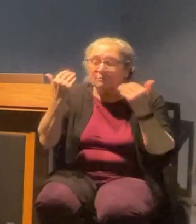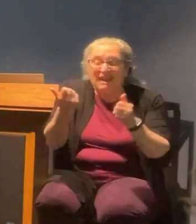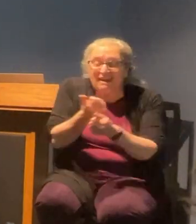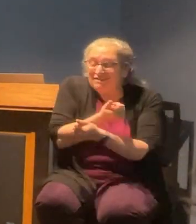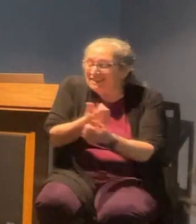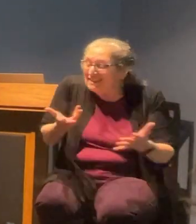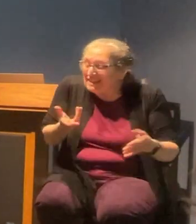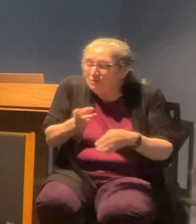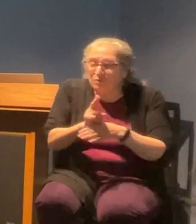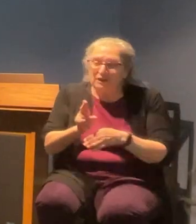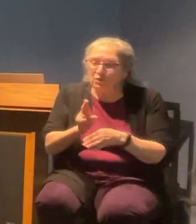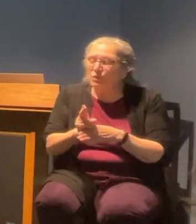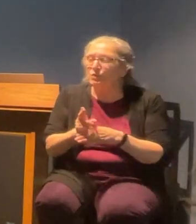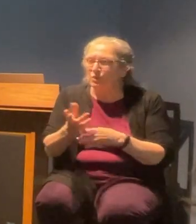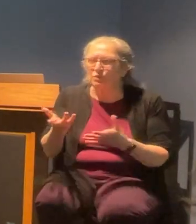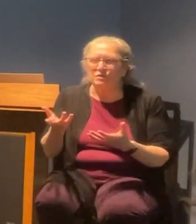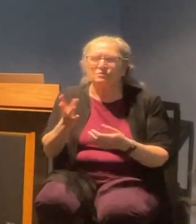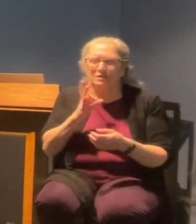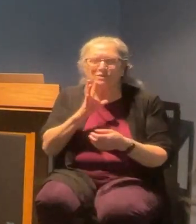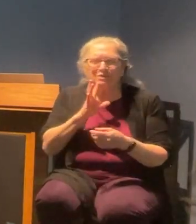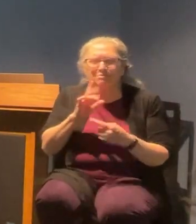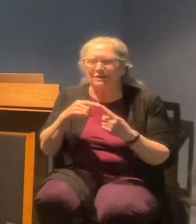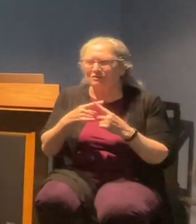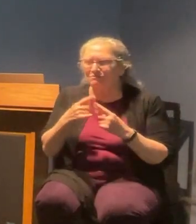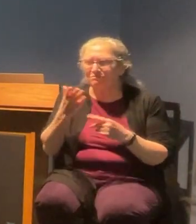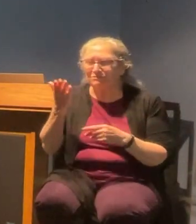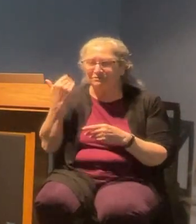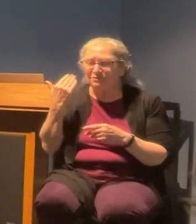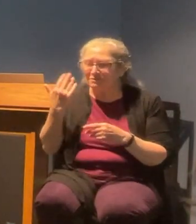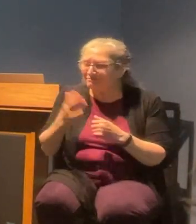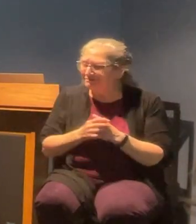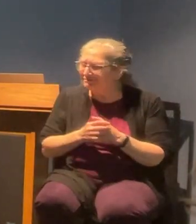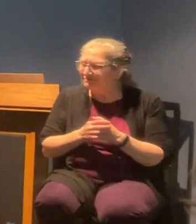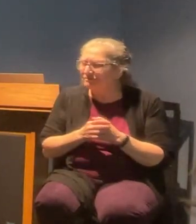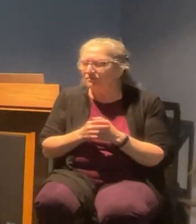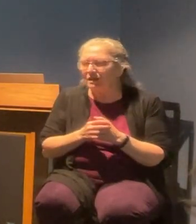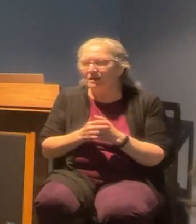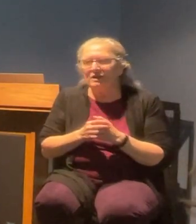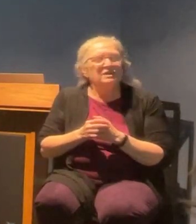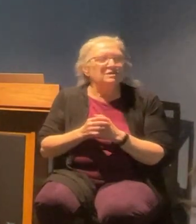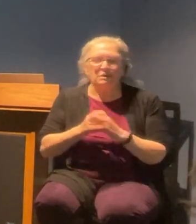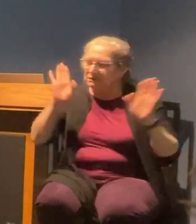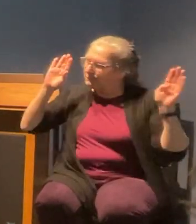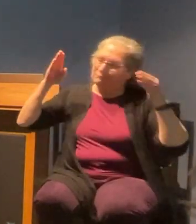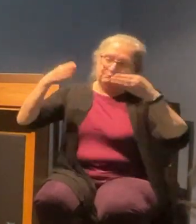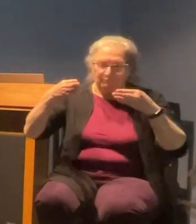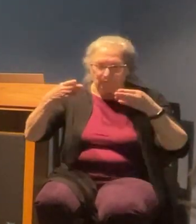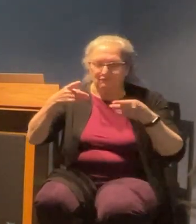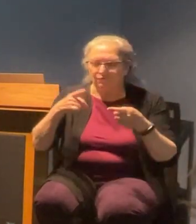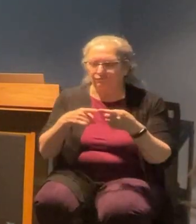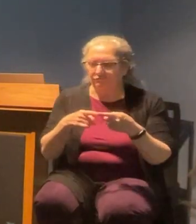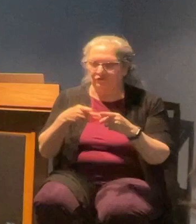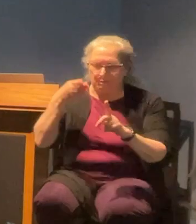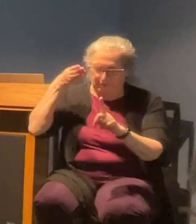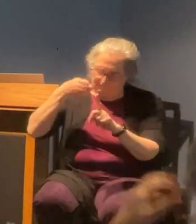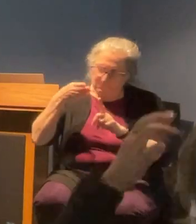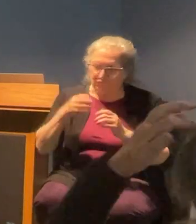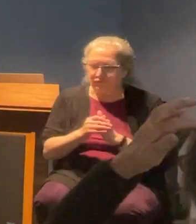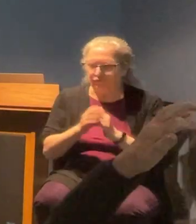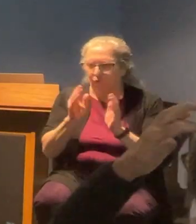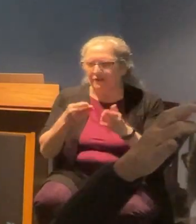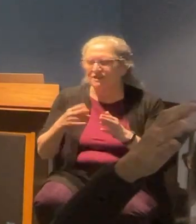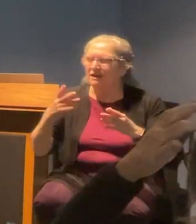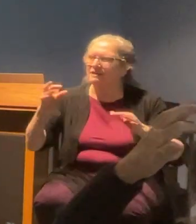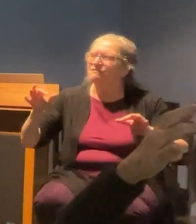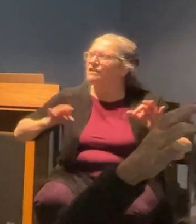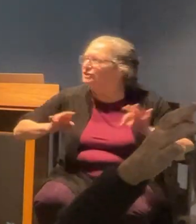use are what we talked about in the beginning, and I decided to focus only on fashion. I was like, let's focus, like let's narrow